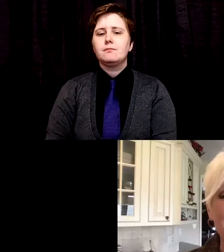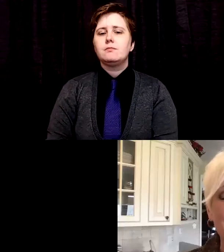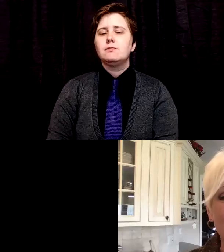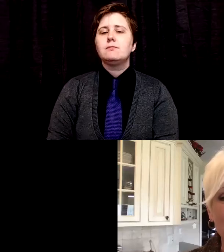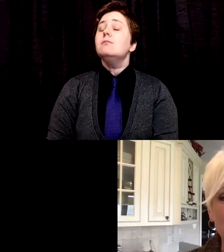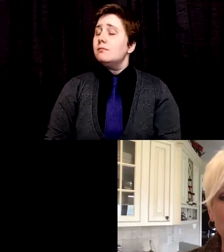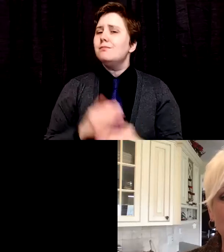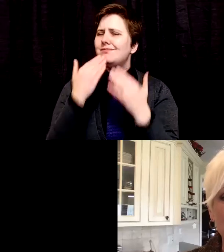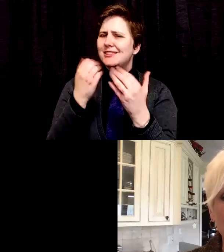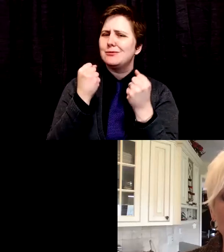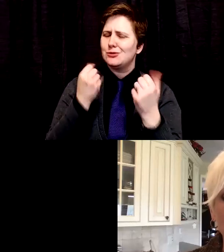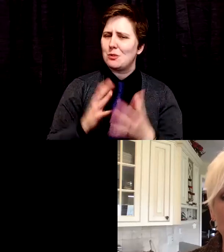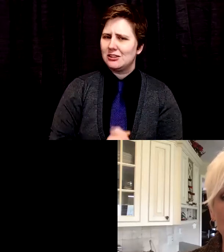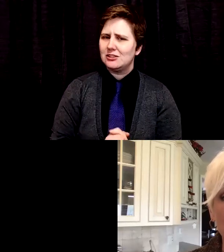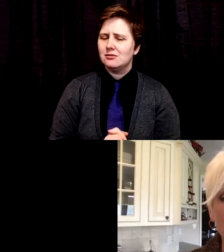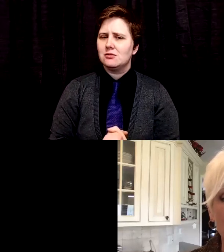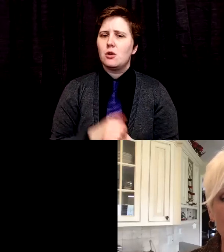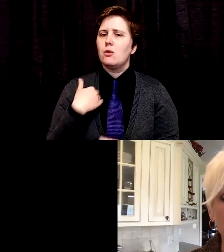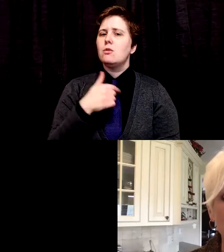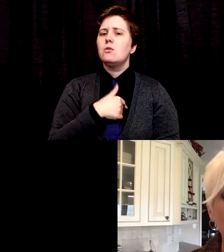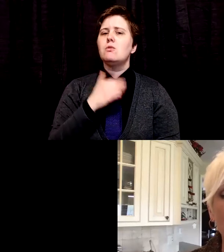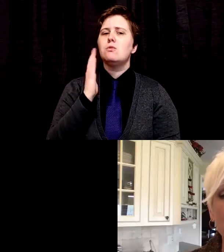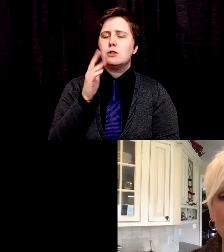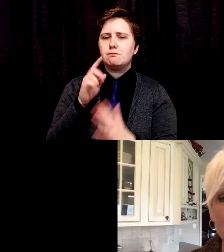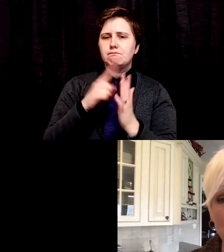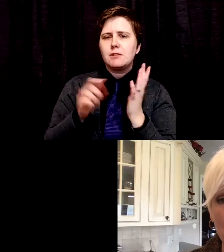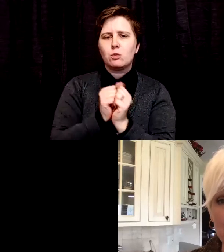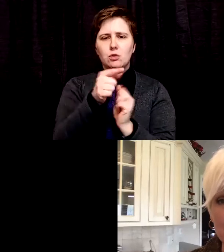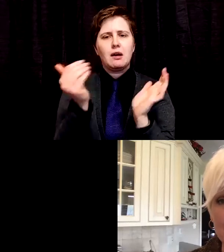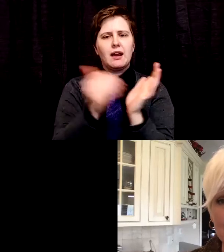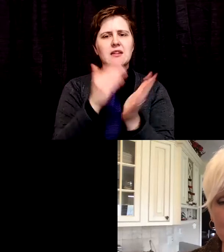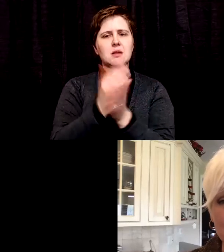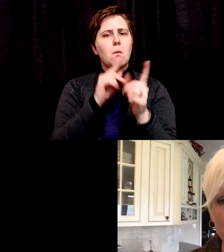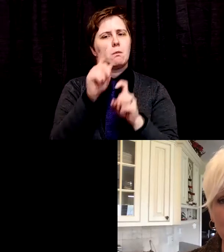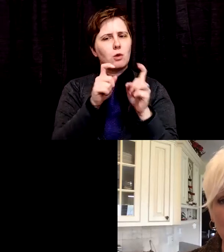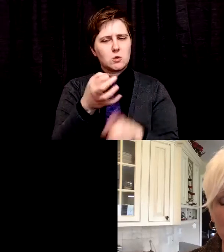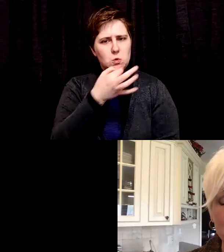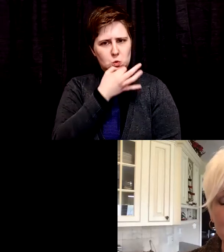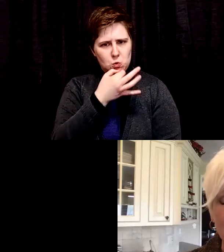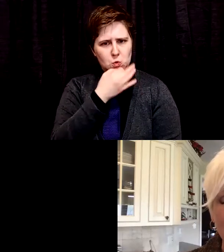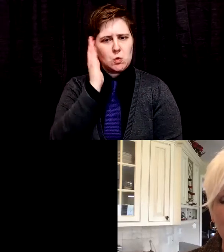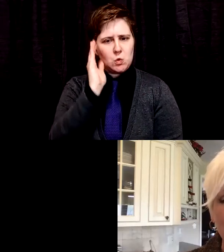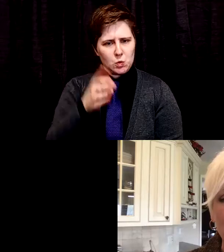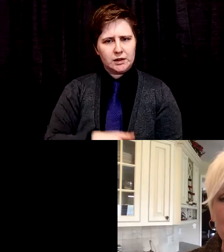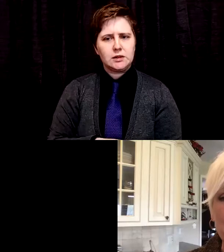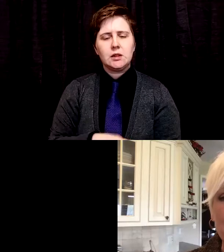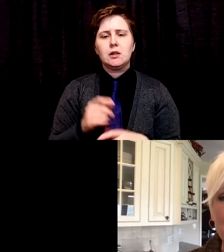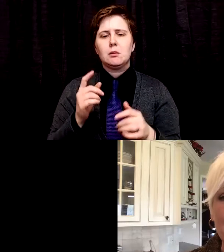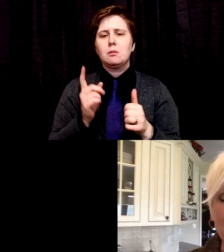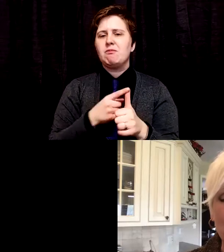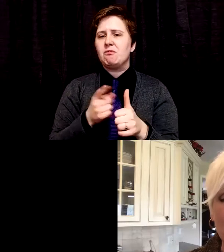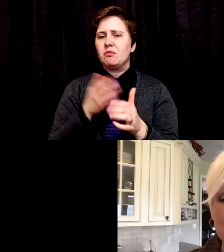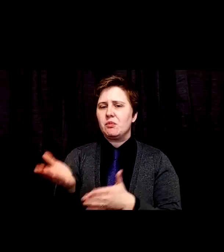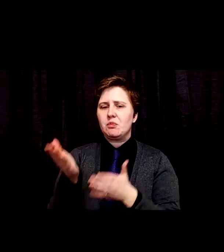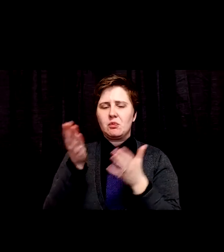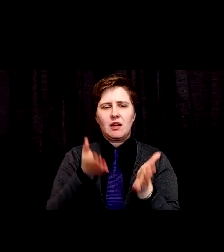Okay, thank you so much, Commissioner, and we will check back with you on some questions in just a few moments. But we want to